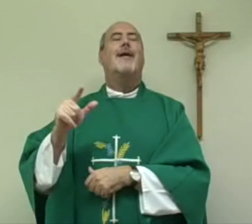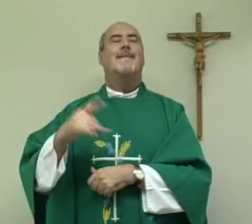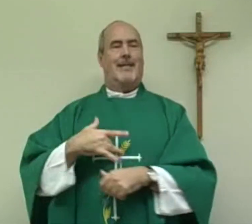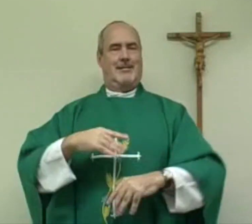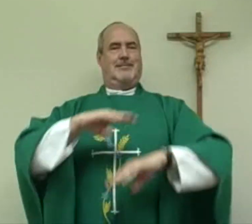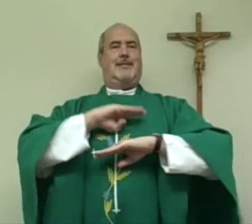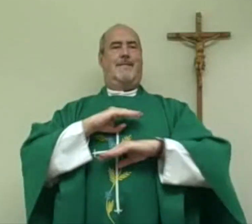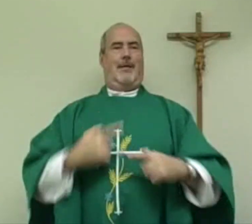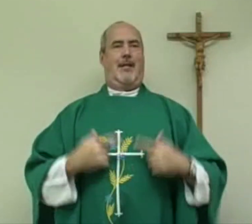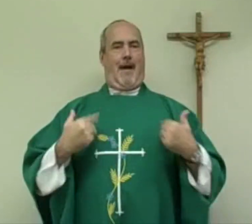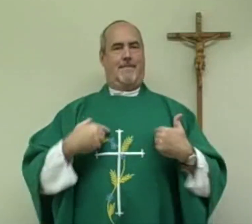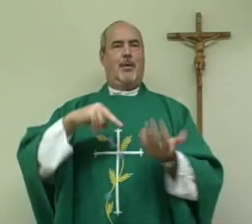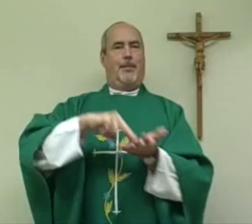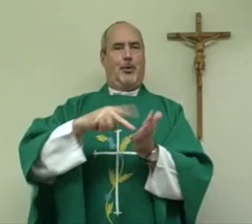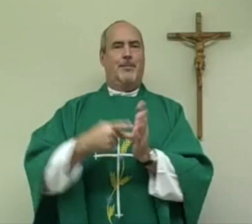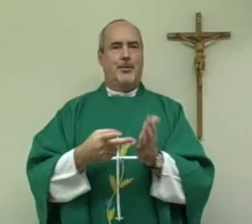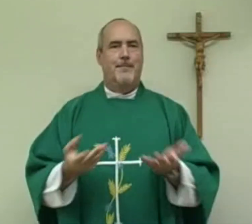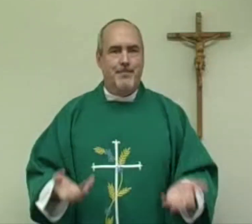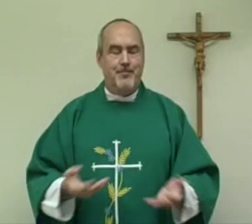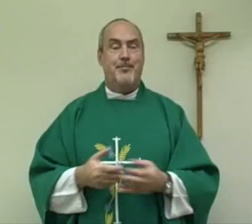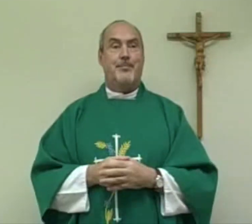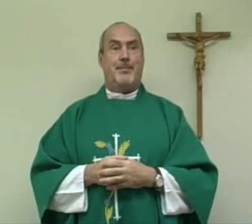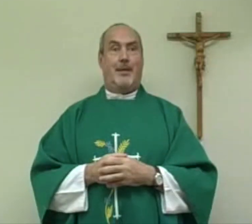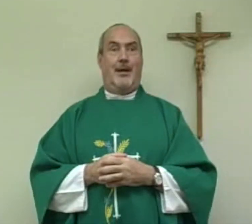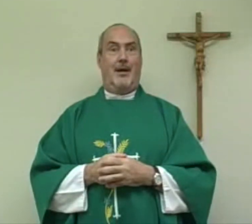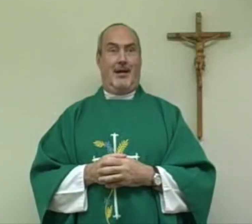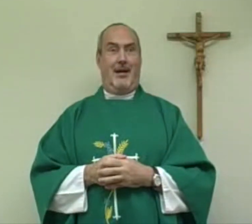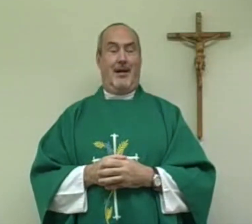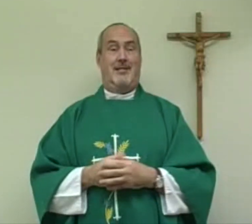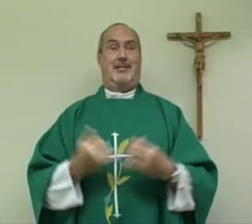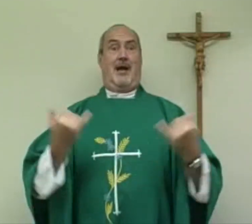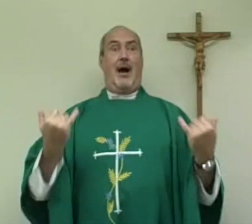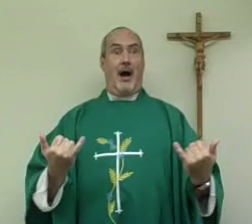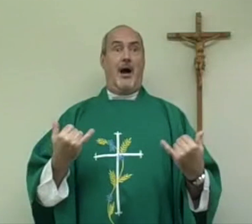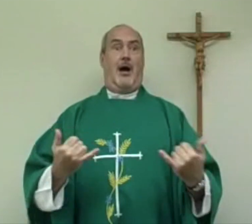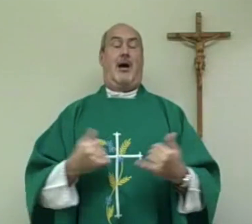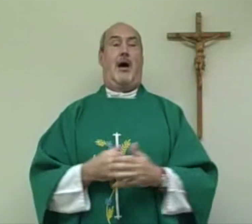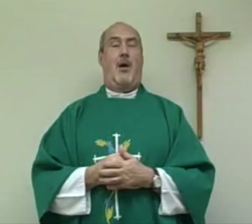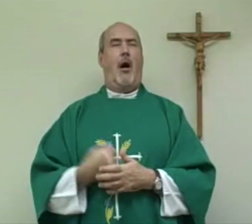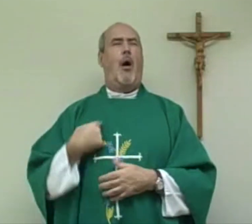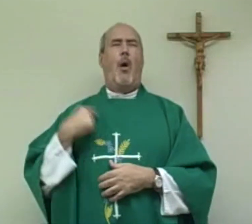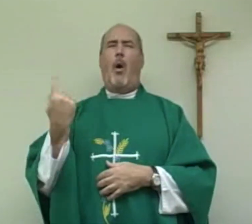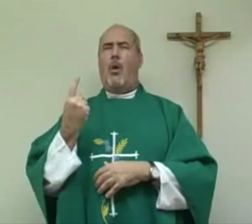wants so that we can follow His will, so that we have a satisfied and purpose-filled life.